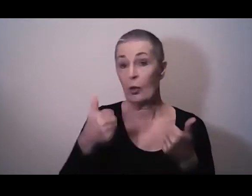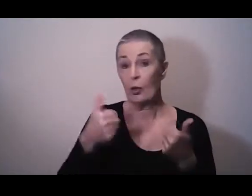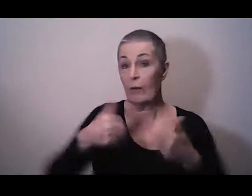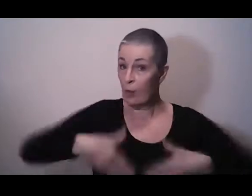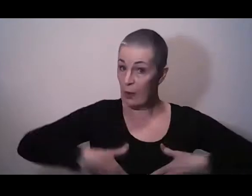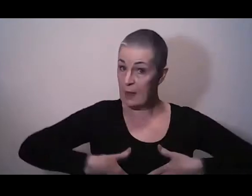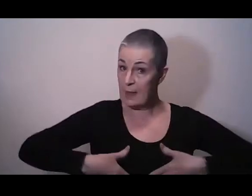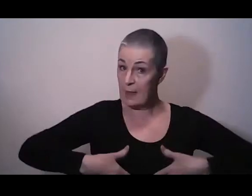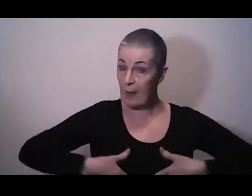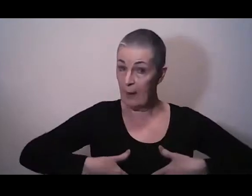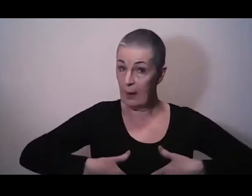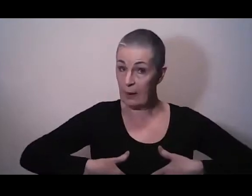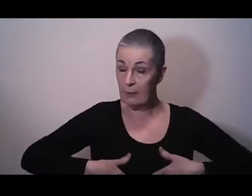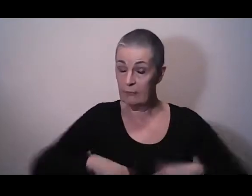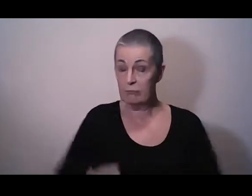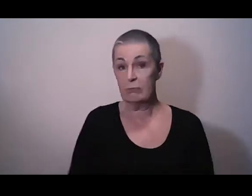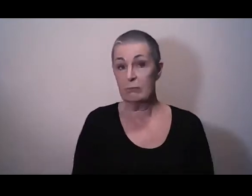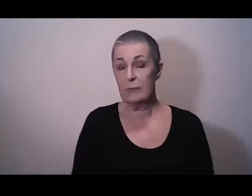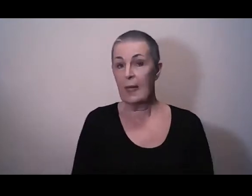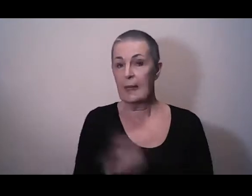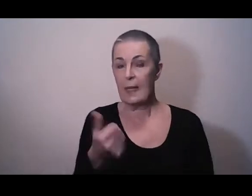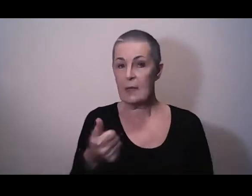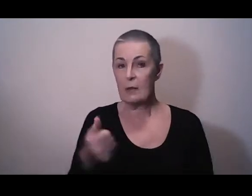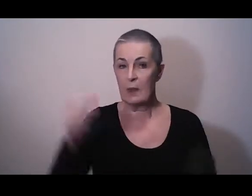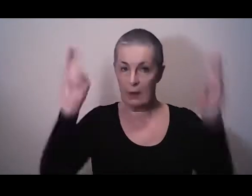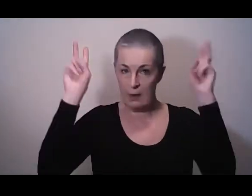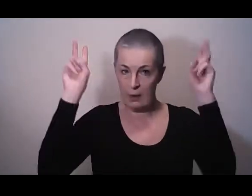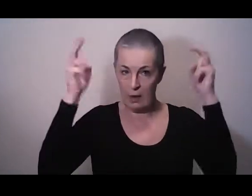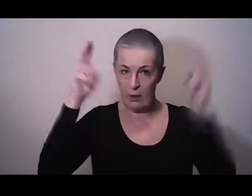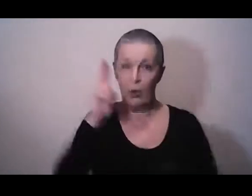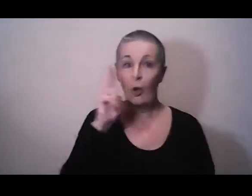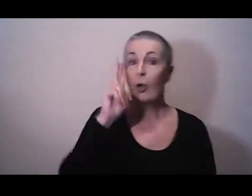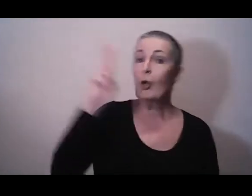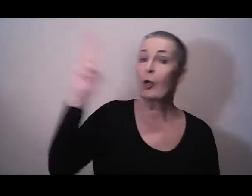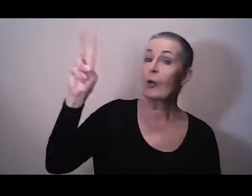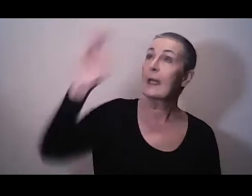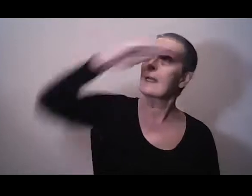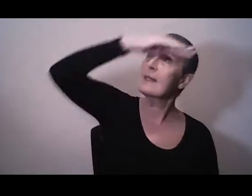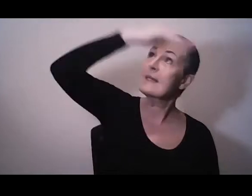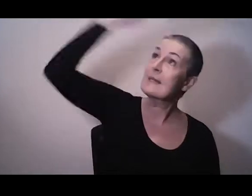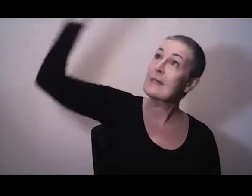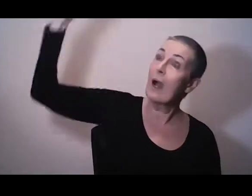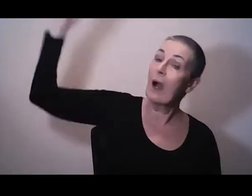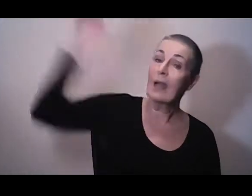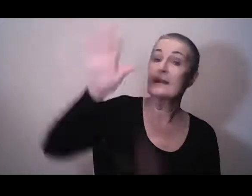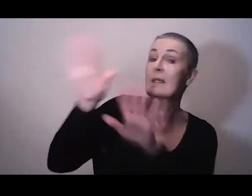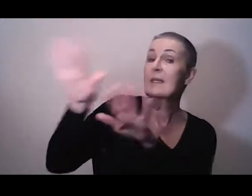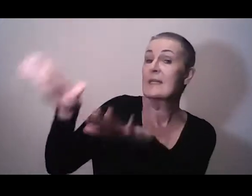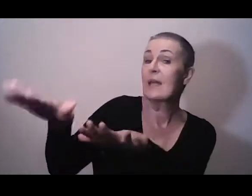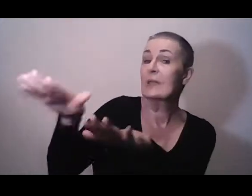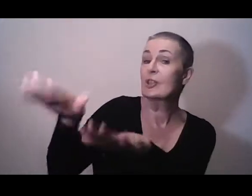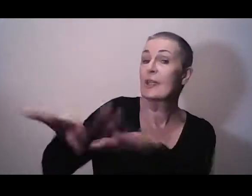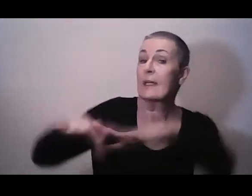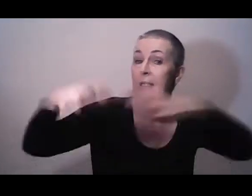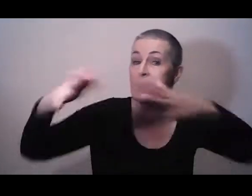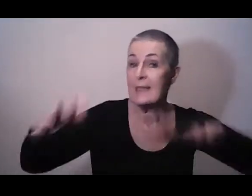The next one is called looking at the sky and touching the sea, which is good for your back and